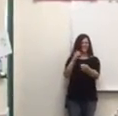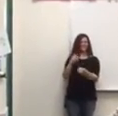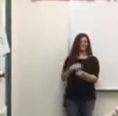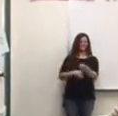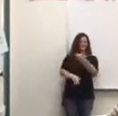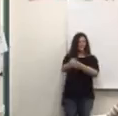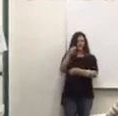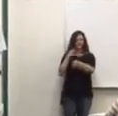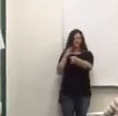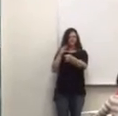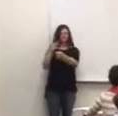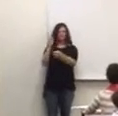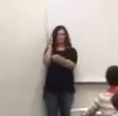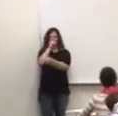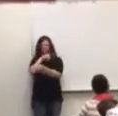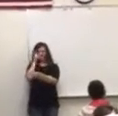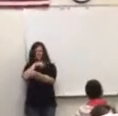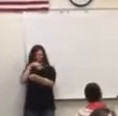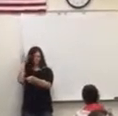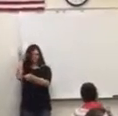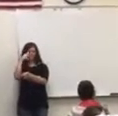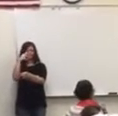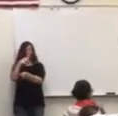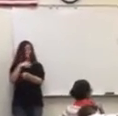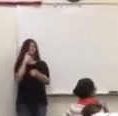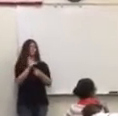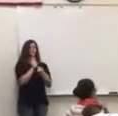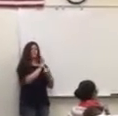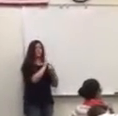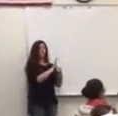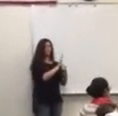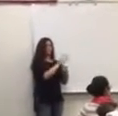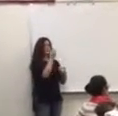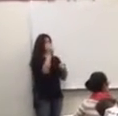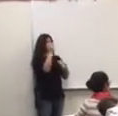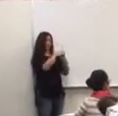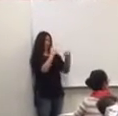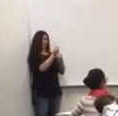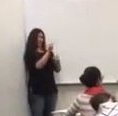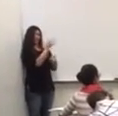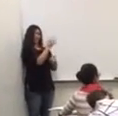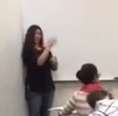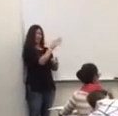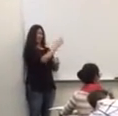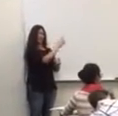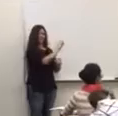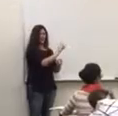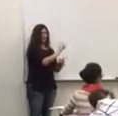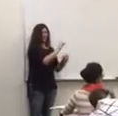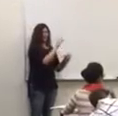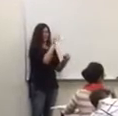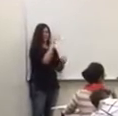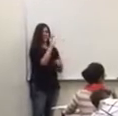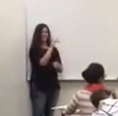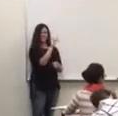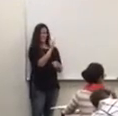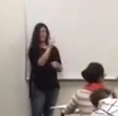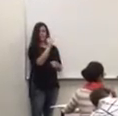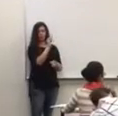where the icebergs were in 1980, and here's where they were in 1990, and 2000, and 2010, and you can see what is